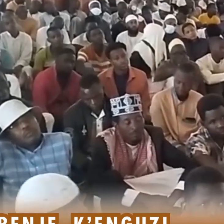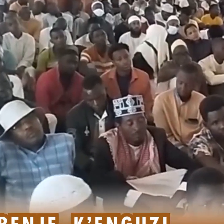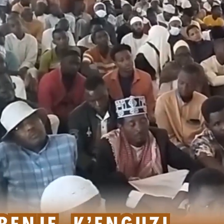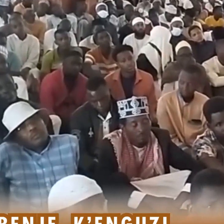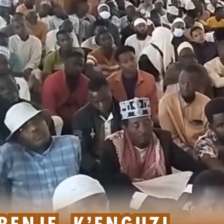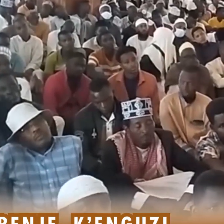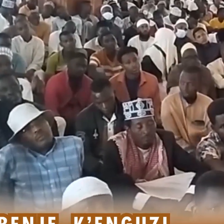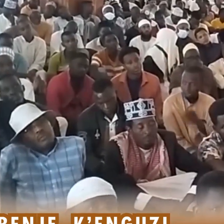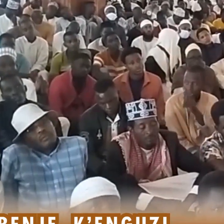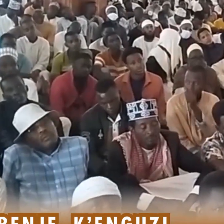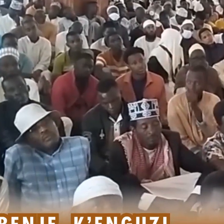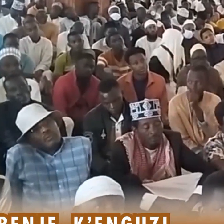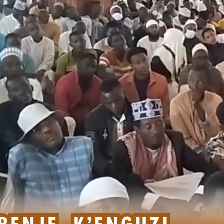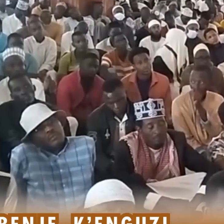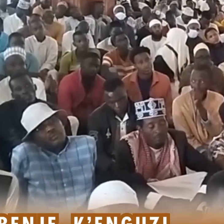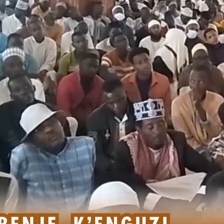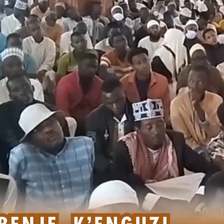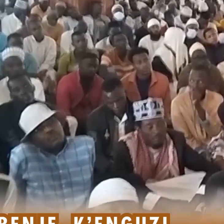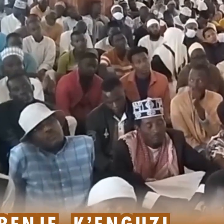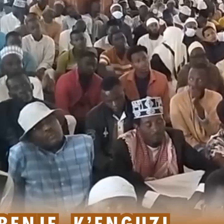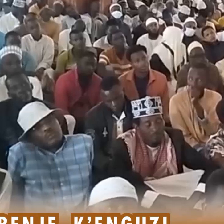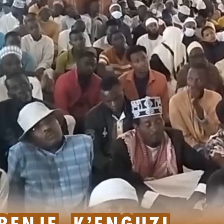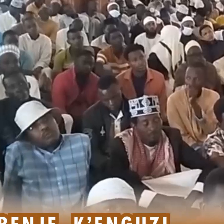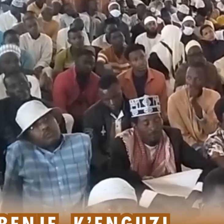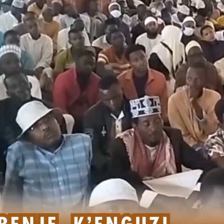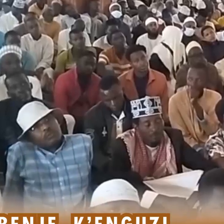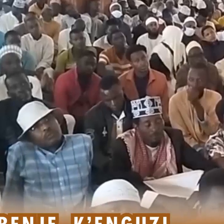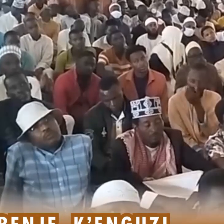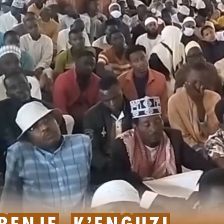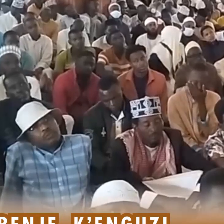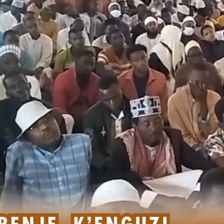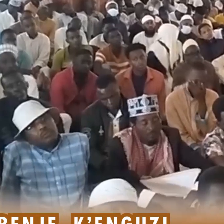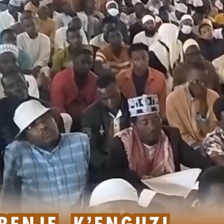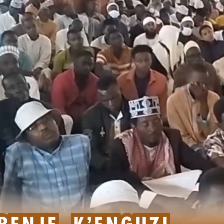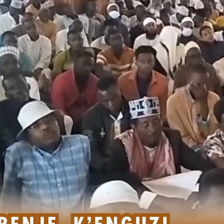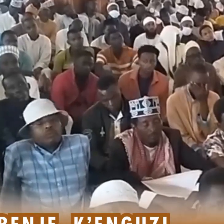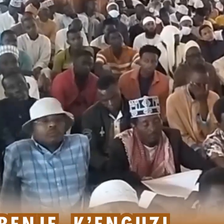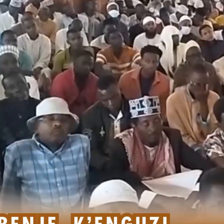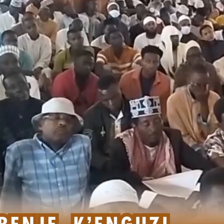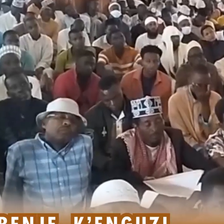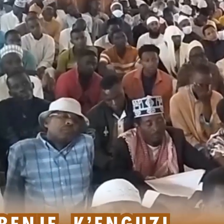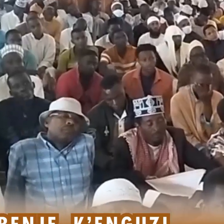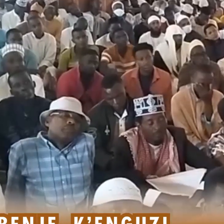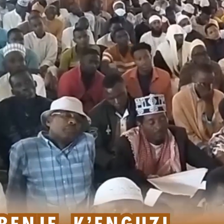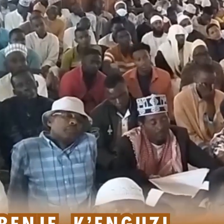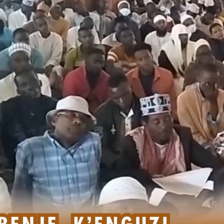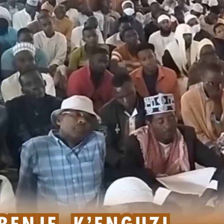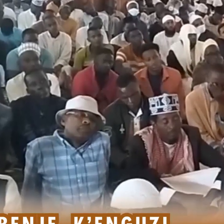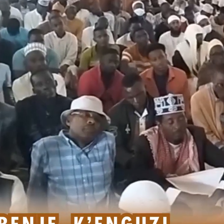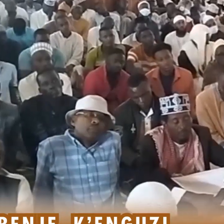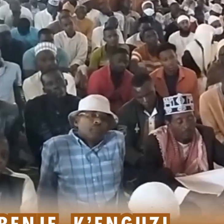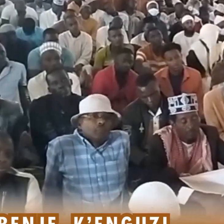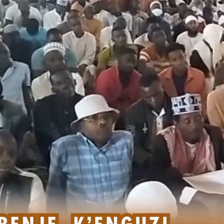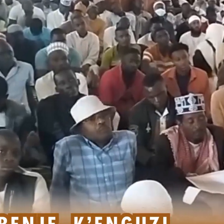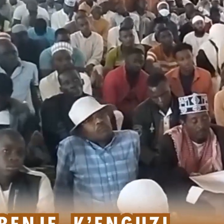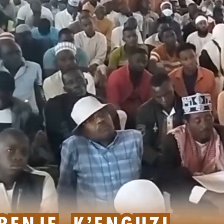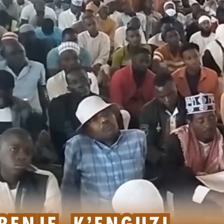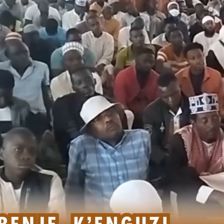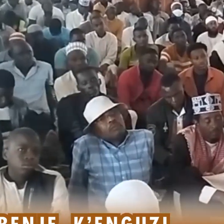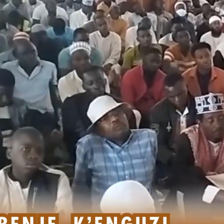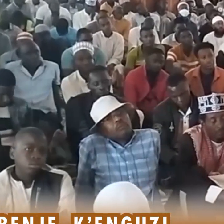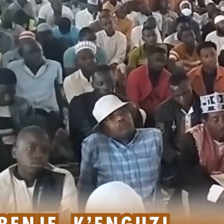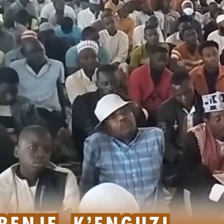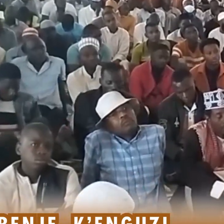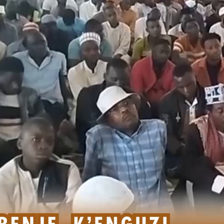abuse of power, and to any administration, it distorts